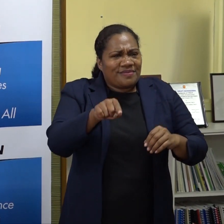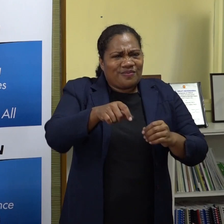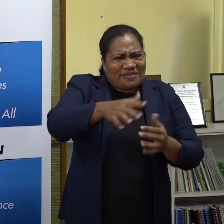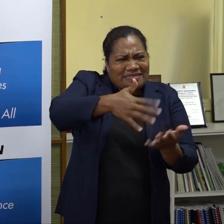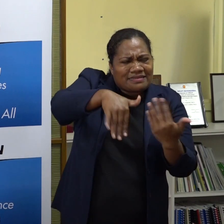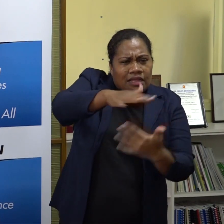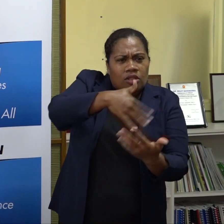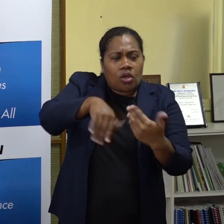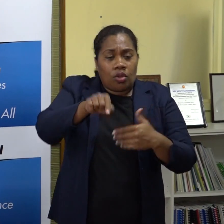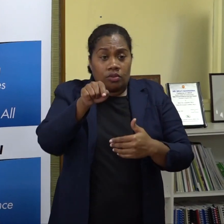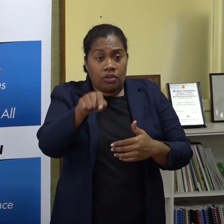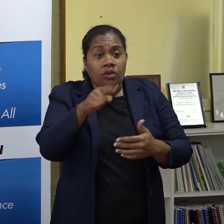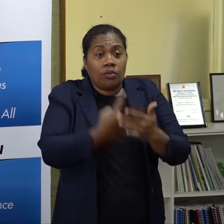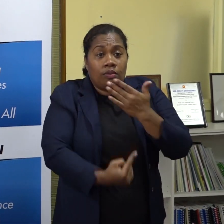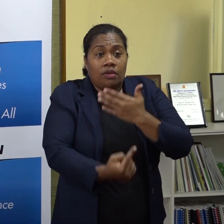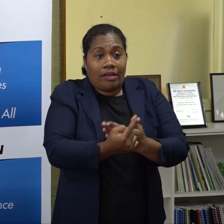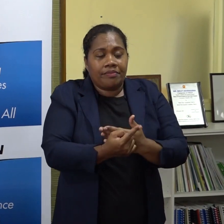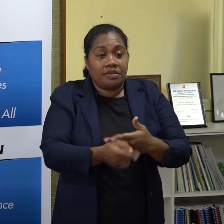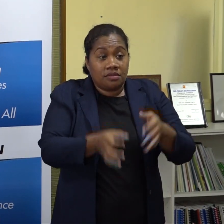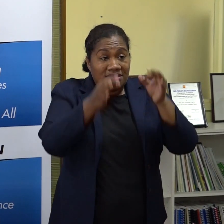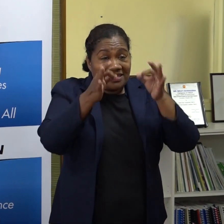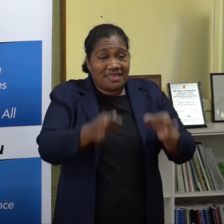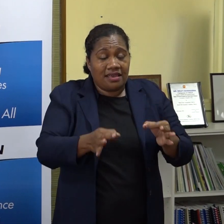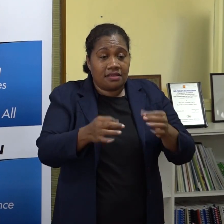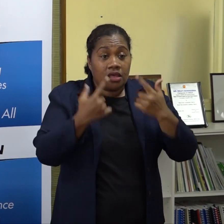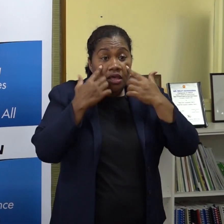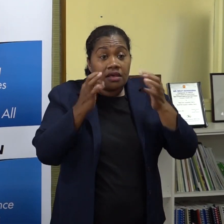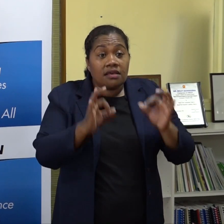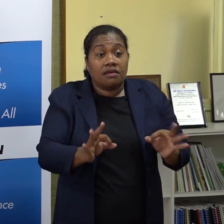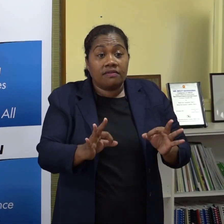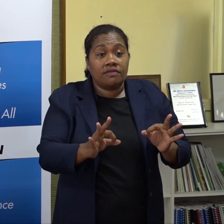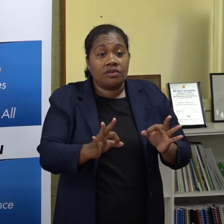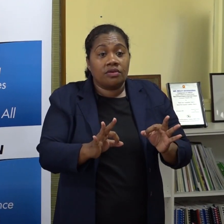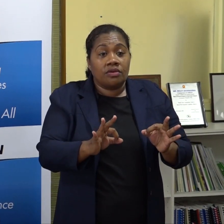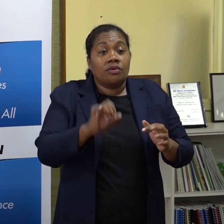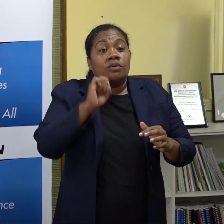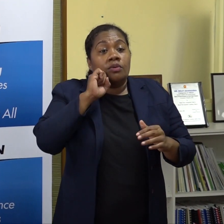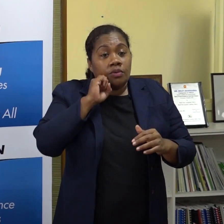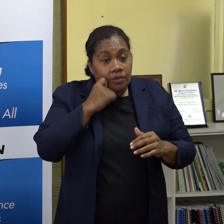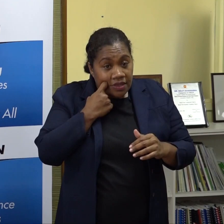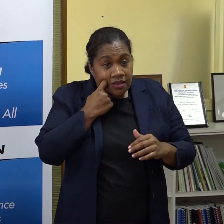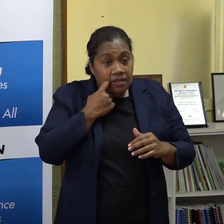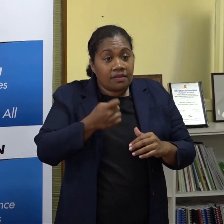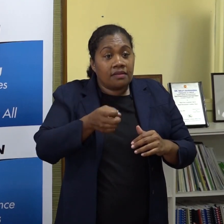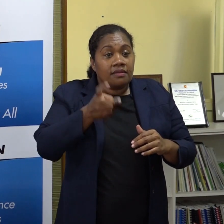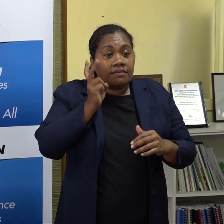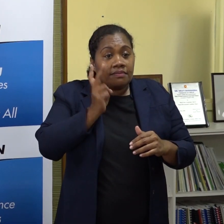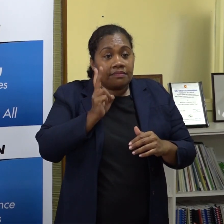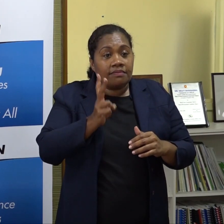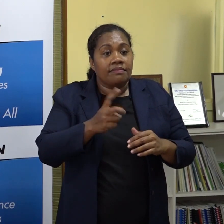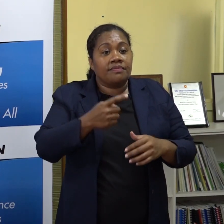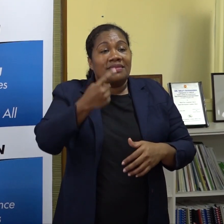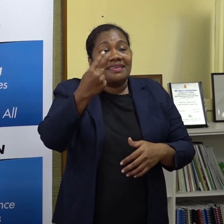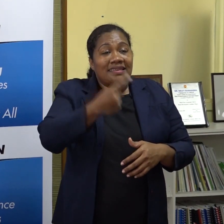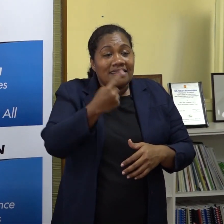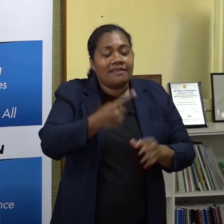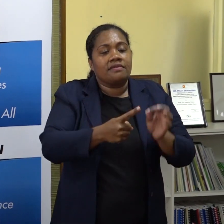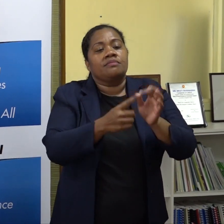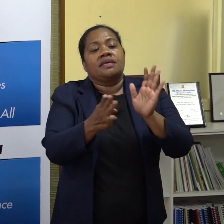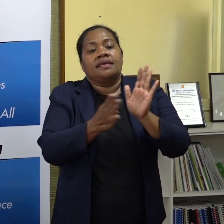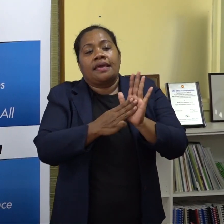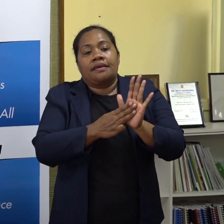was decided that the curfew hours nationwide will revert to 11 p.m. until 4 a.m. from